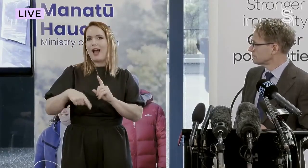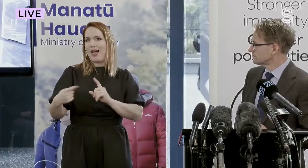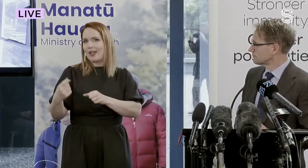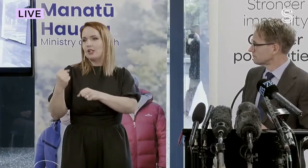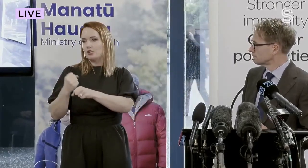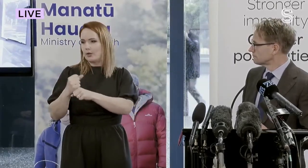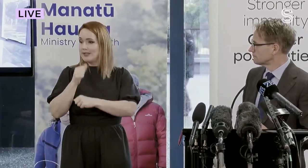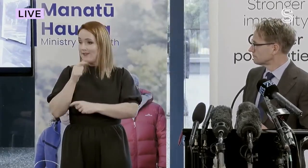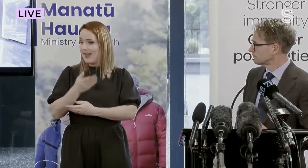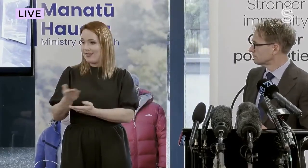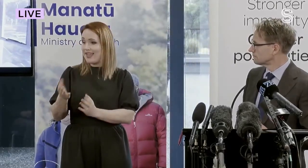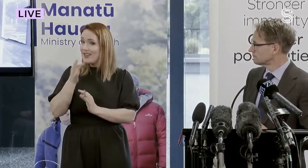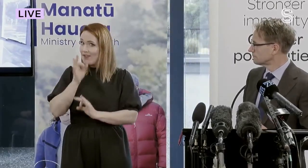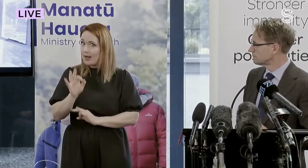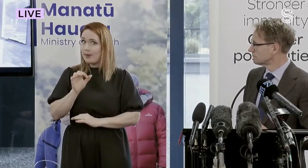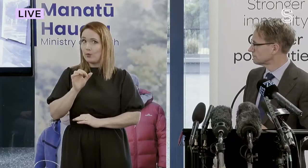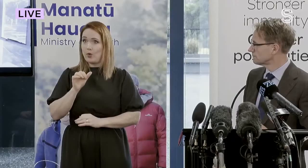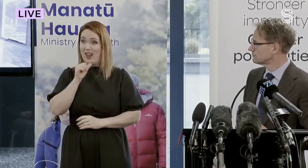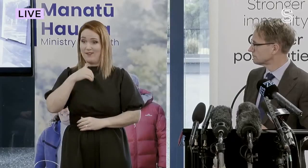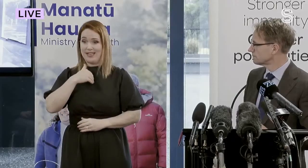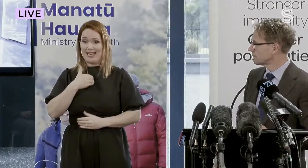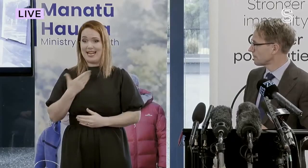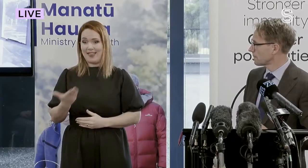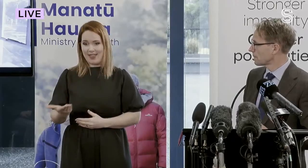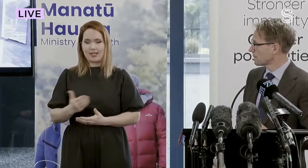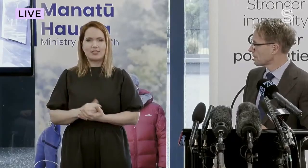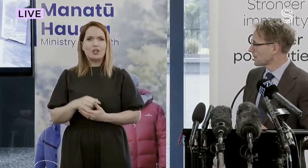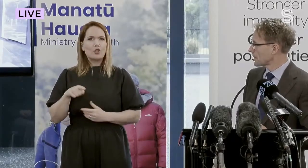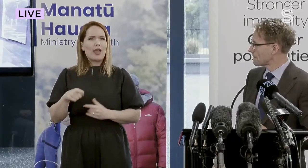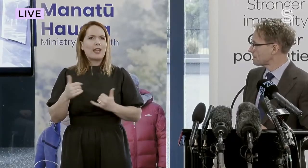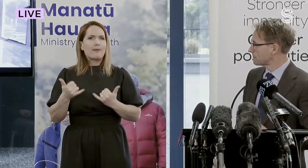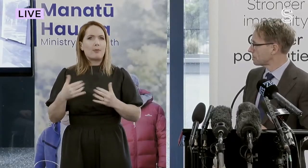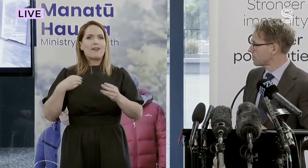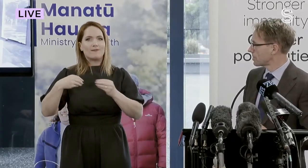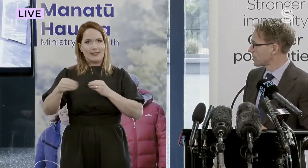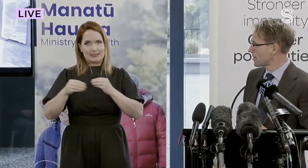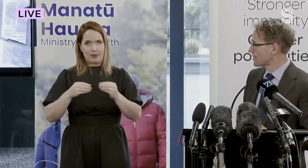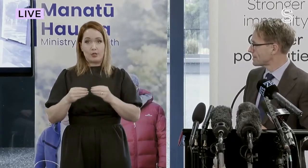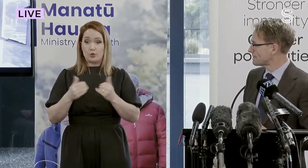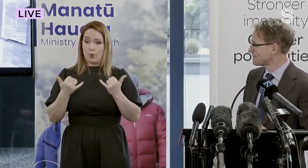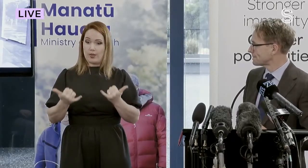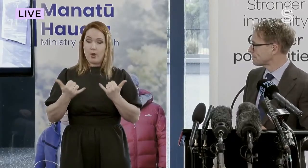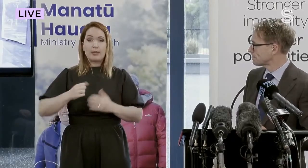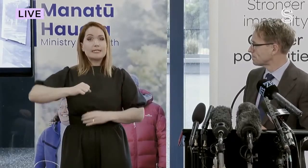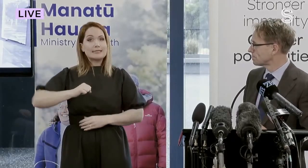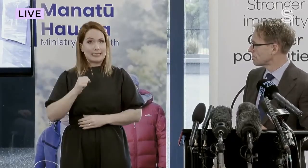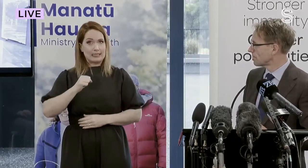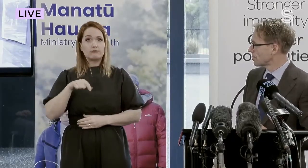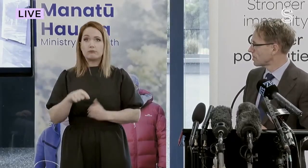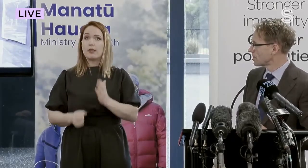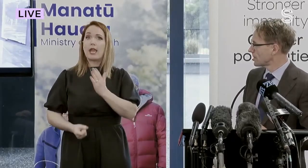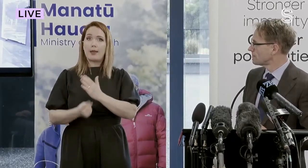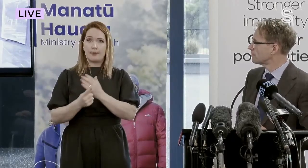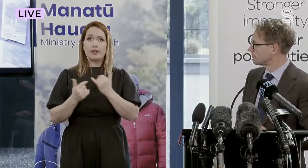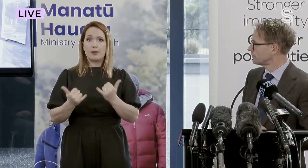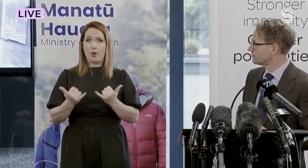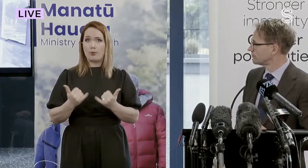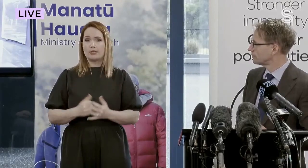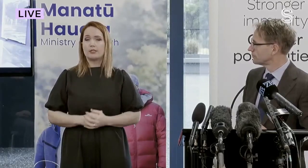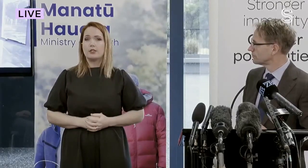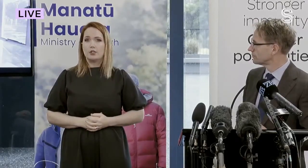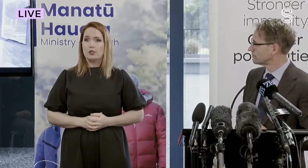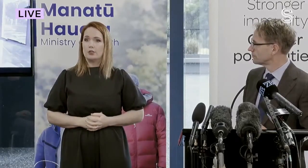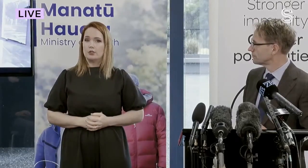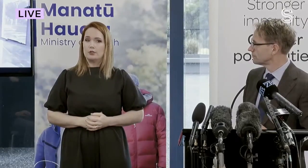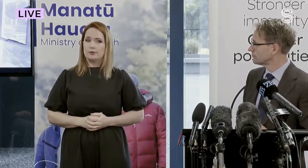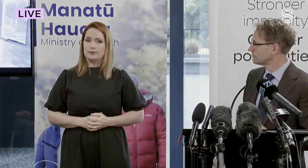are available and the need arises. And we're using that flexible, but Dunedin is one place where that has been happening. So such